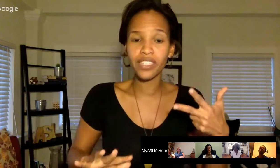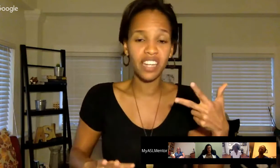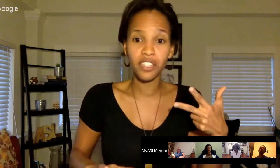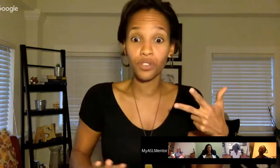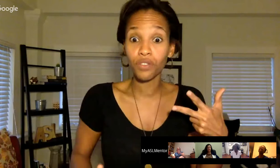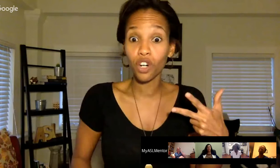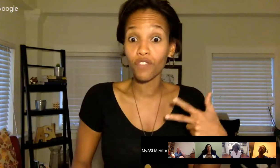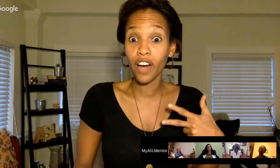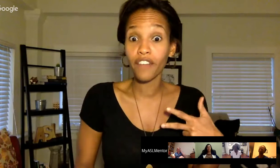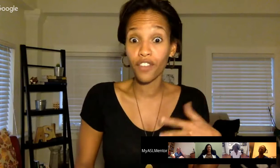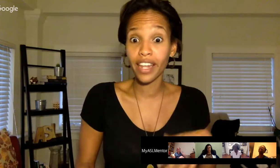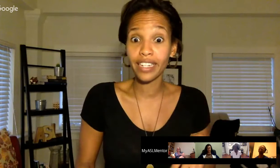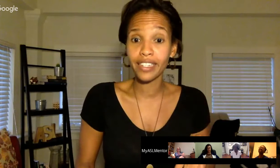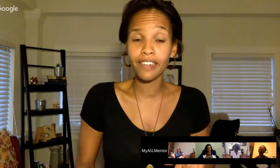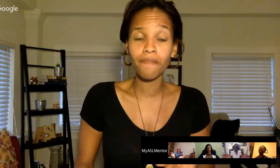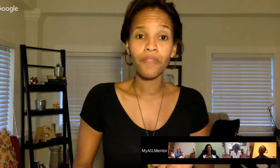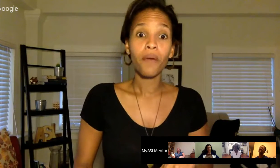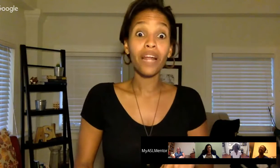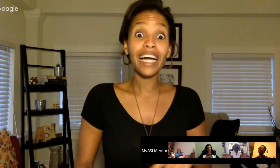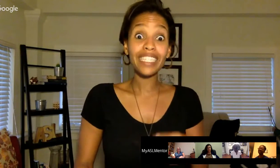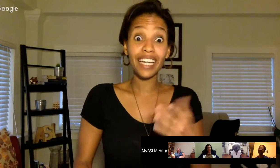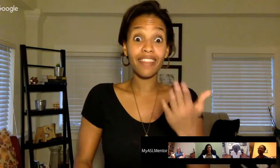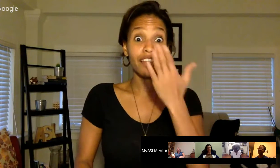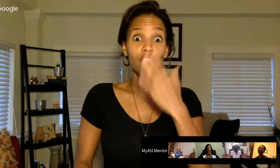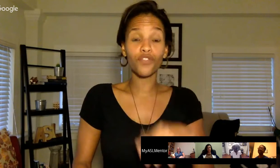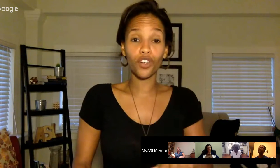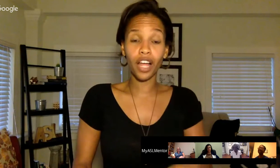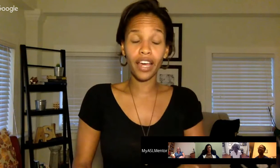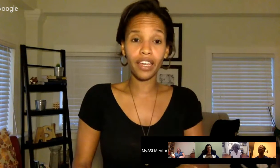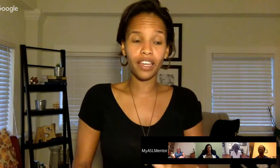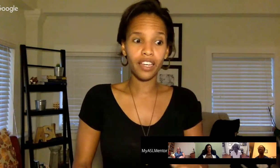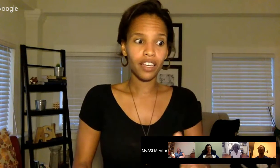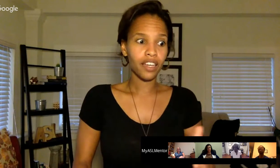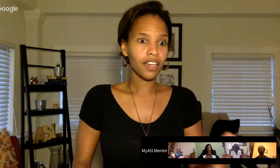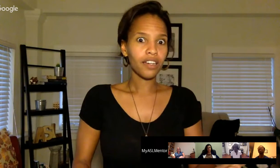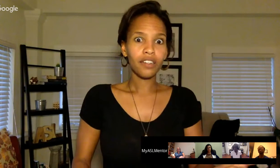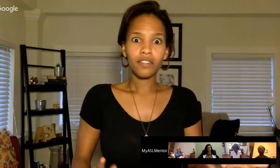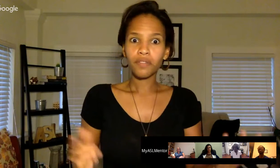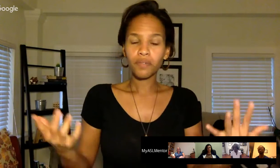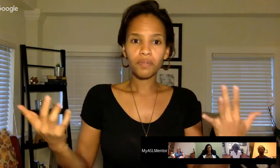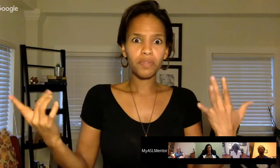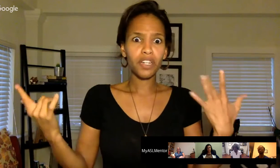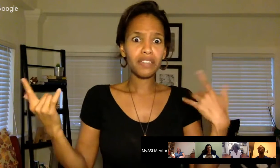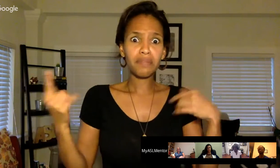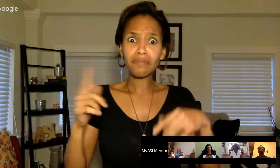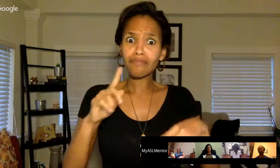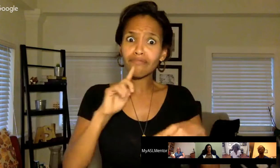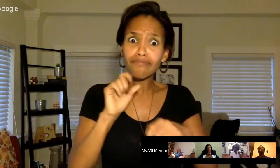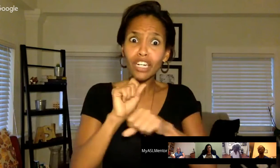those signs are fine for that idea. But I sign this for like